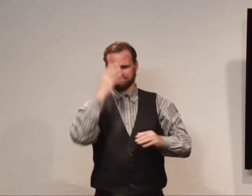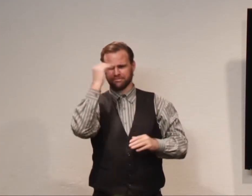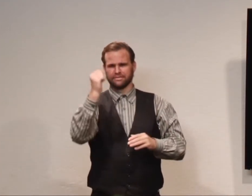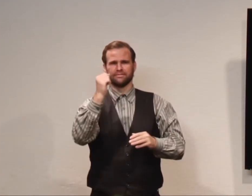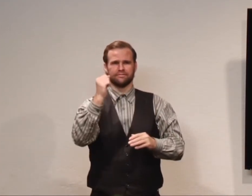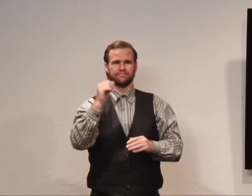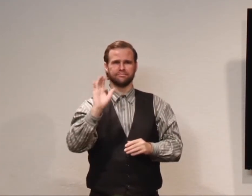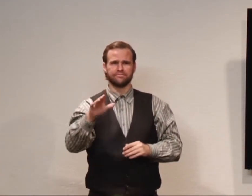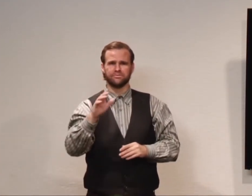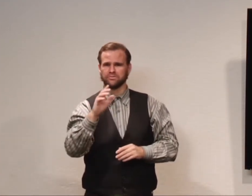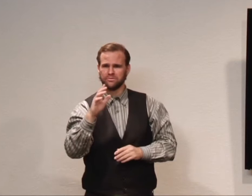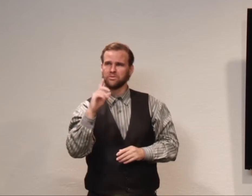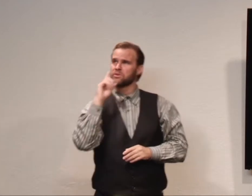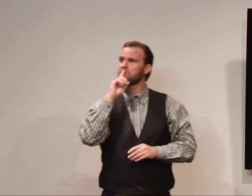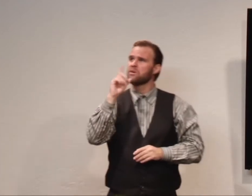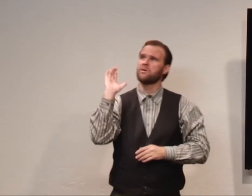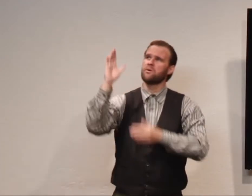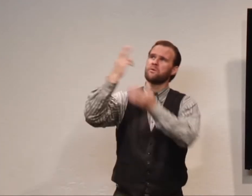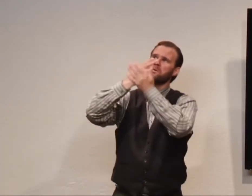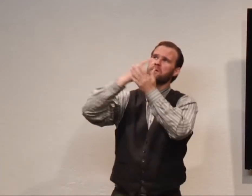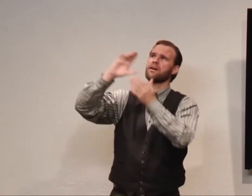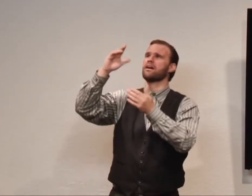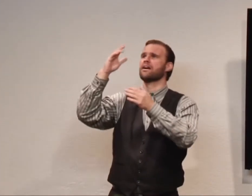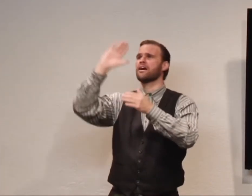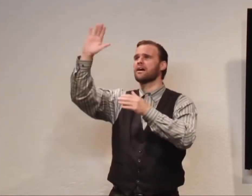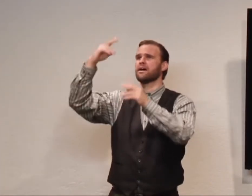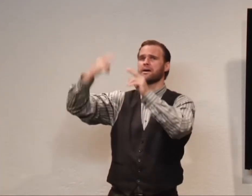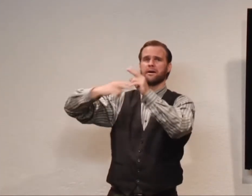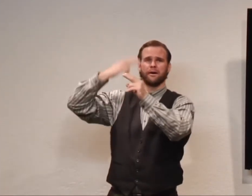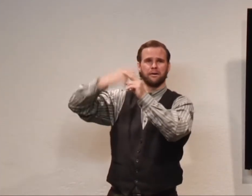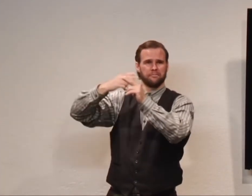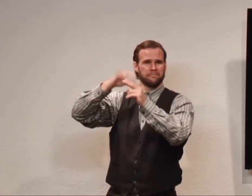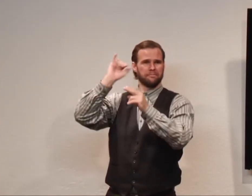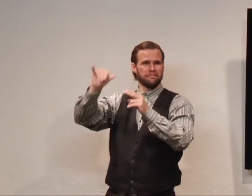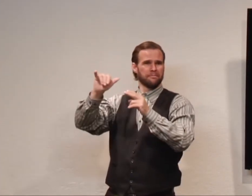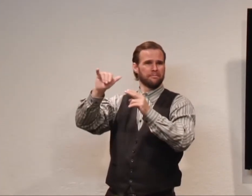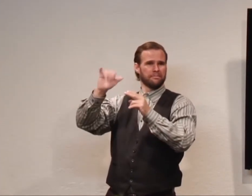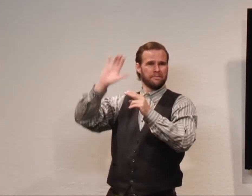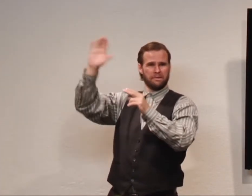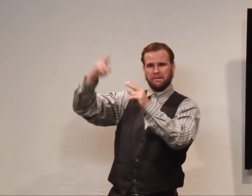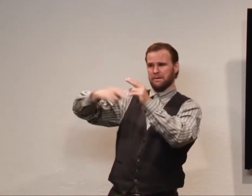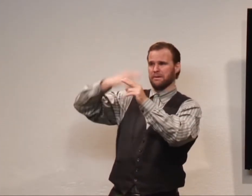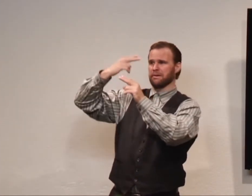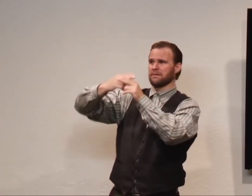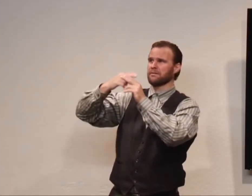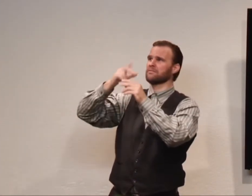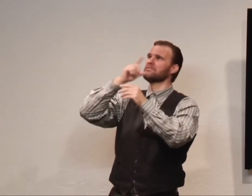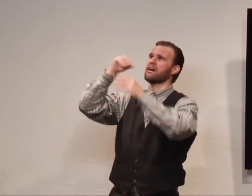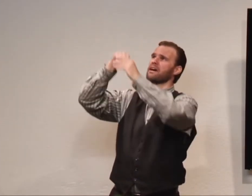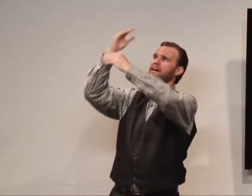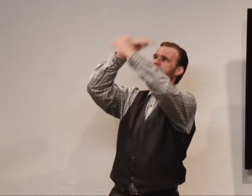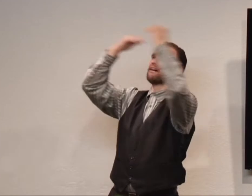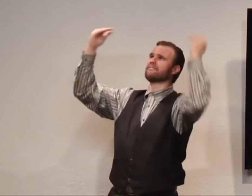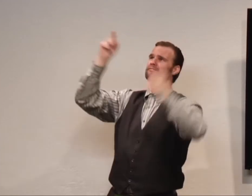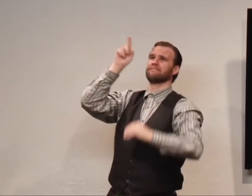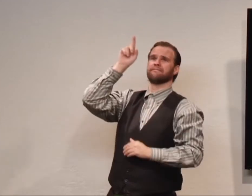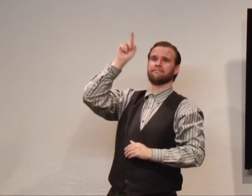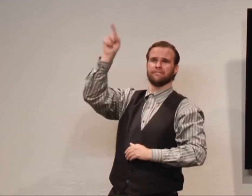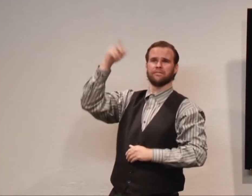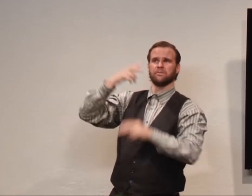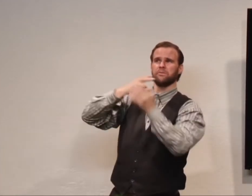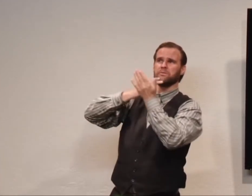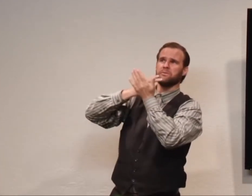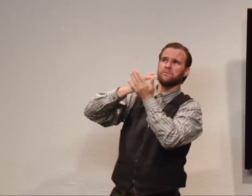So we read about in Matthew chapter 6, verses 9 through 13, Our Father who art in heaven, hallowed be thy